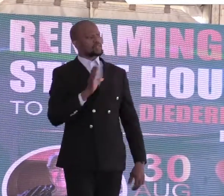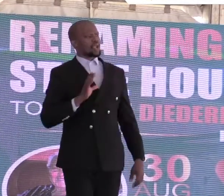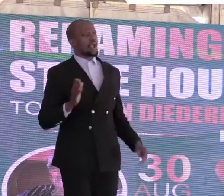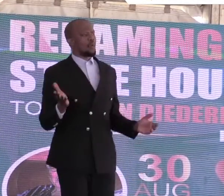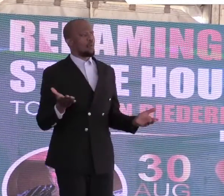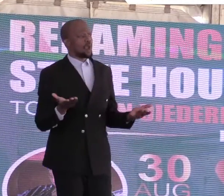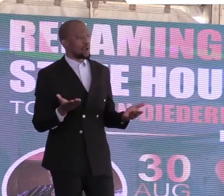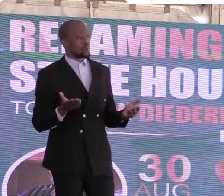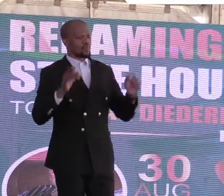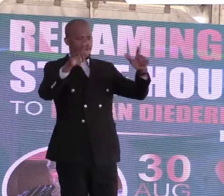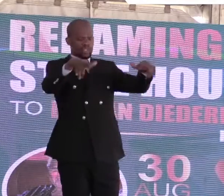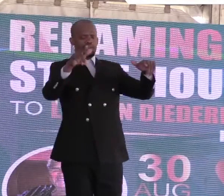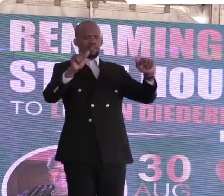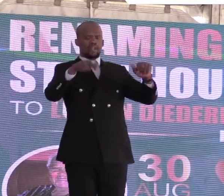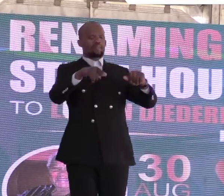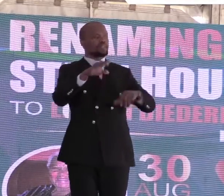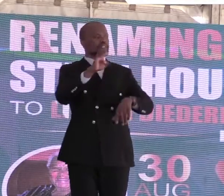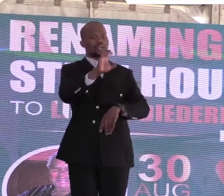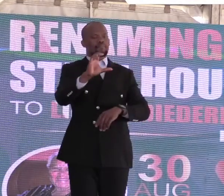and